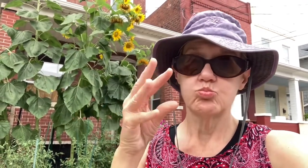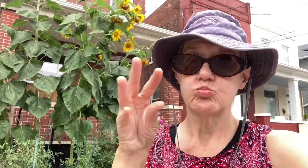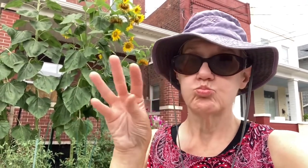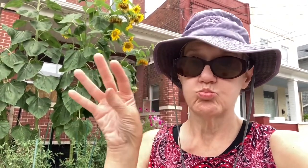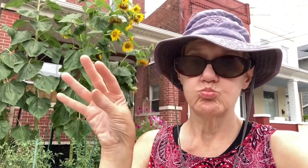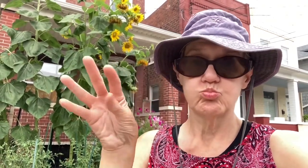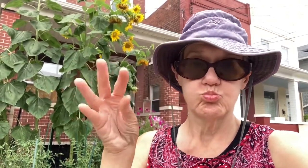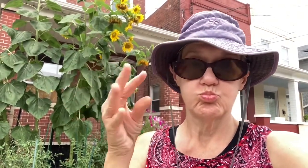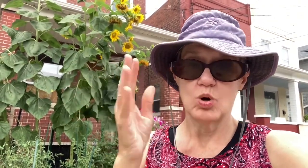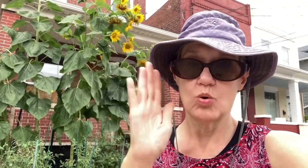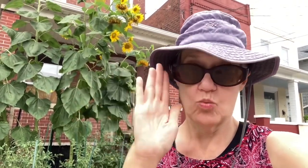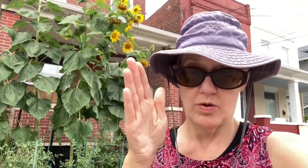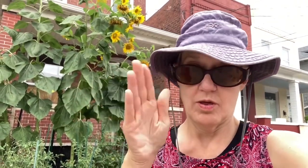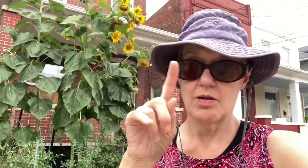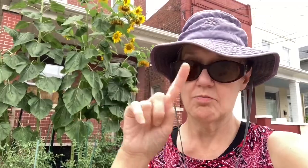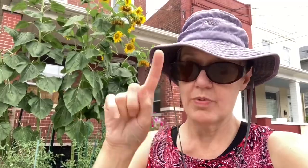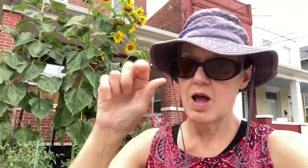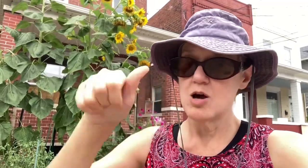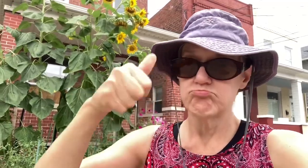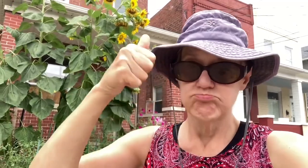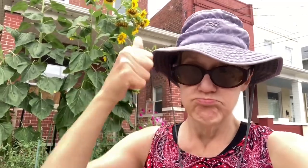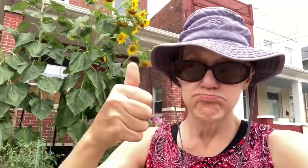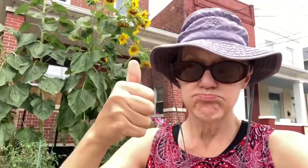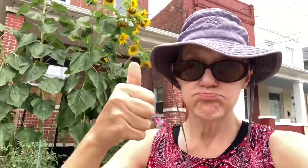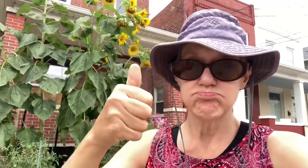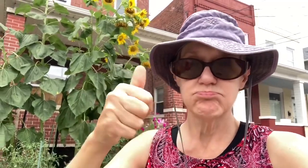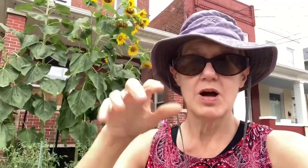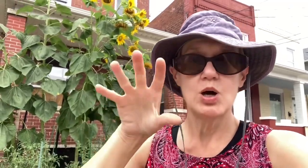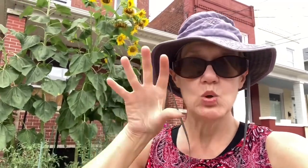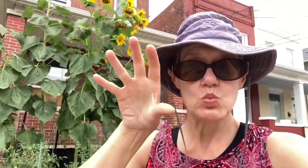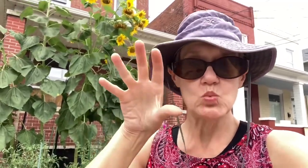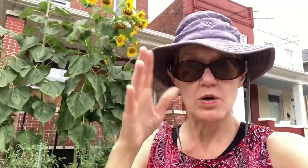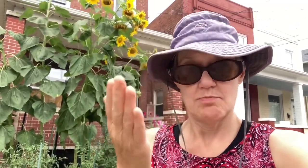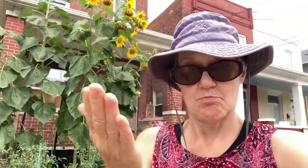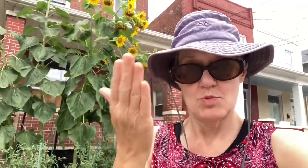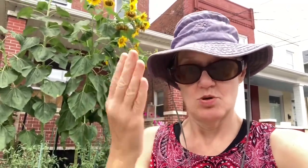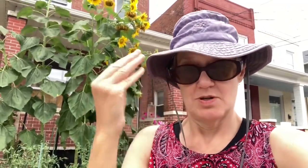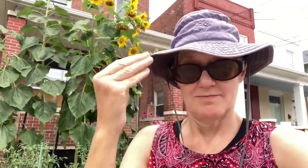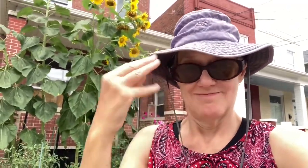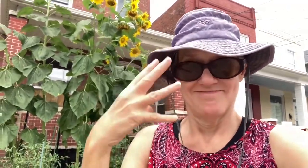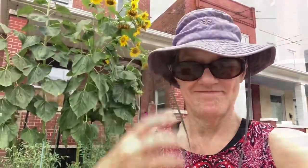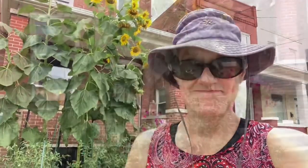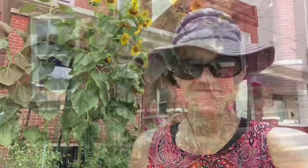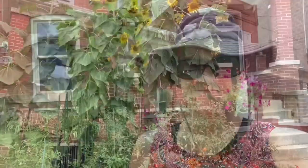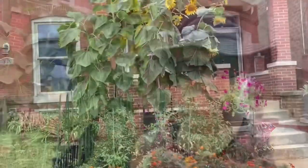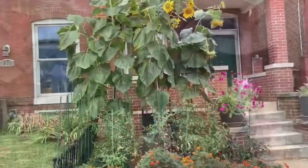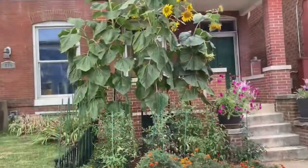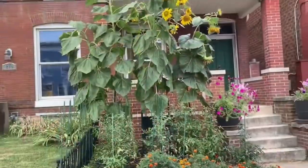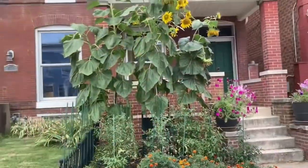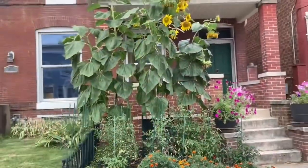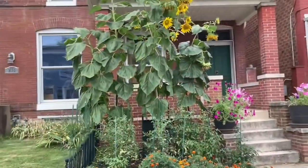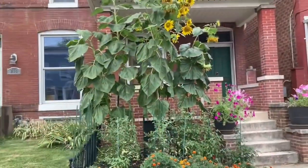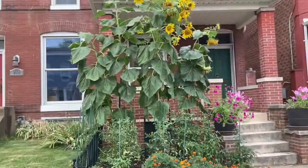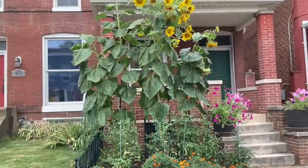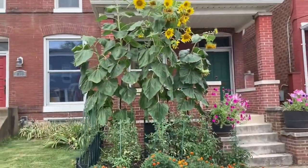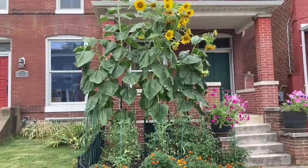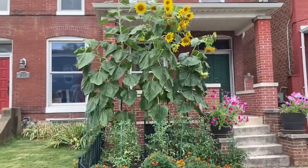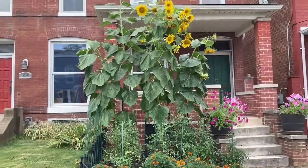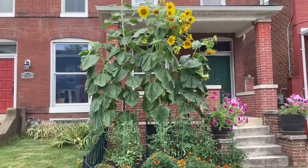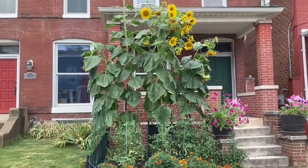they're growing, the heads are going to move and follow the sun all day. But at the end, they're going to set towards the morning sun.